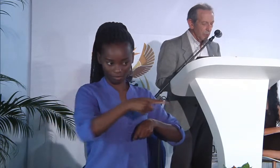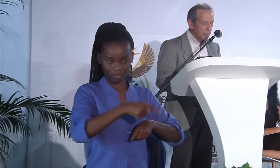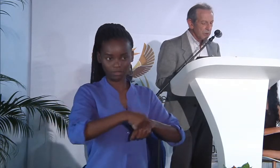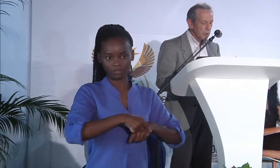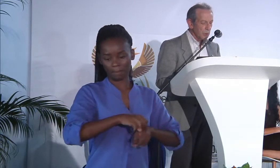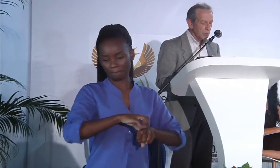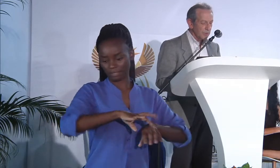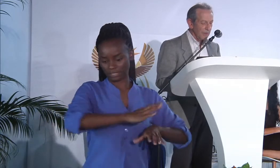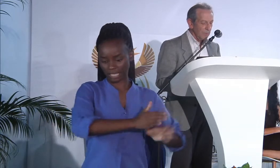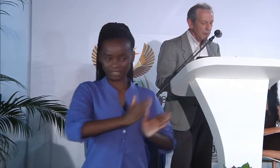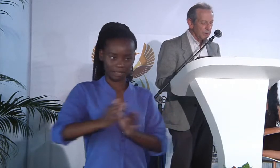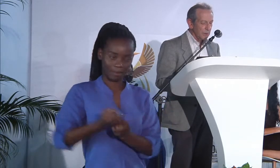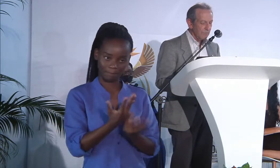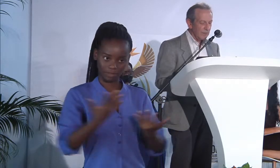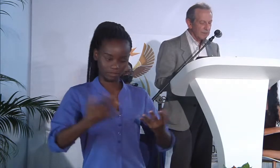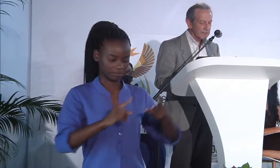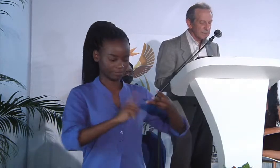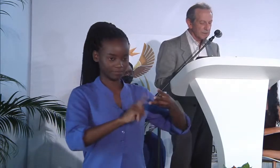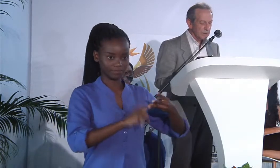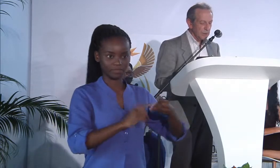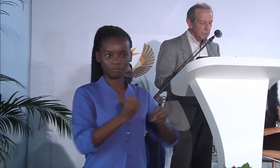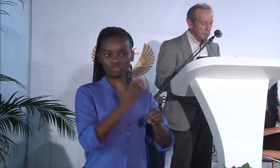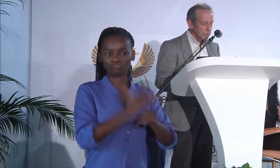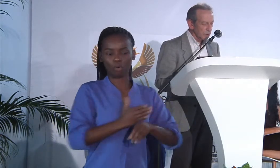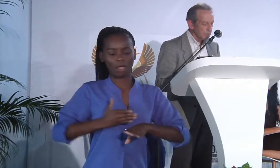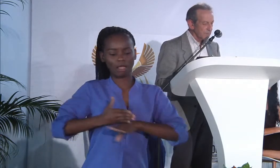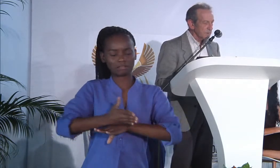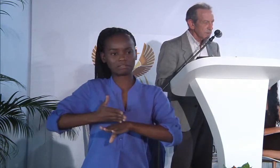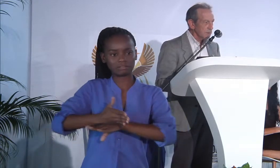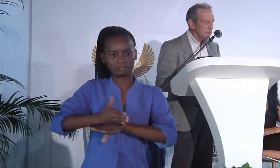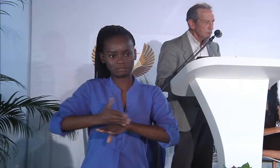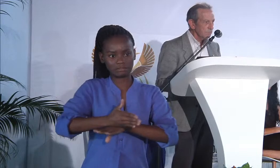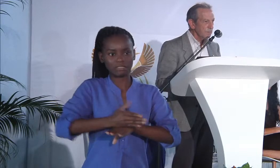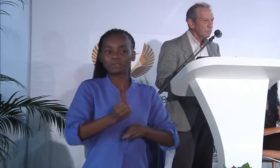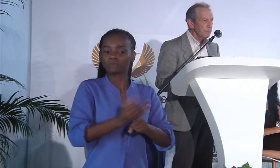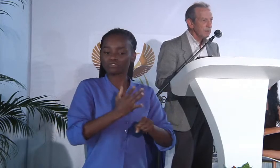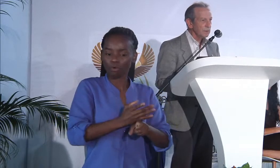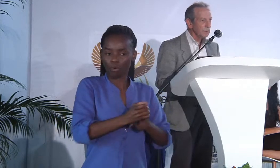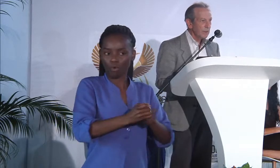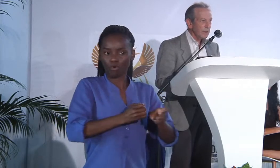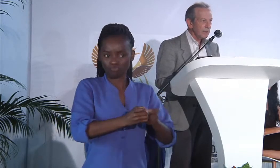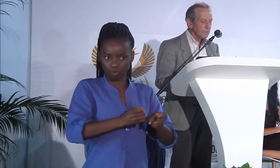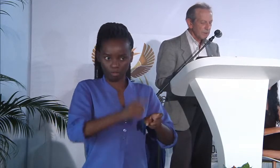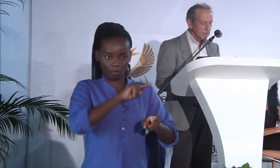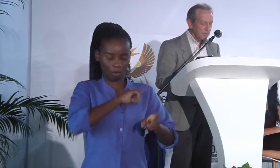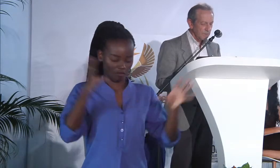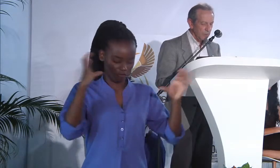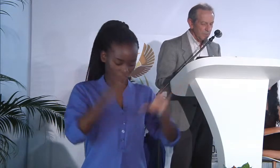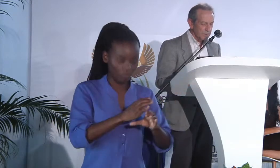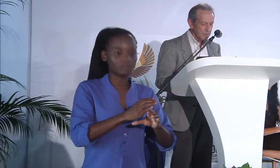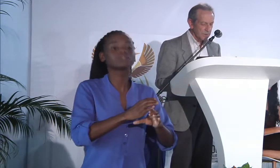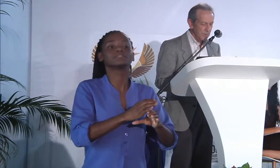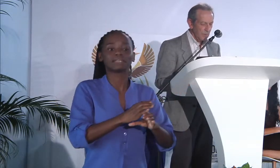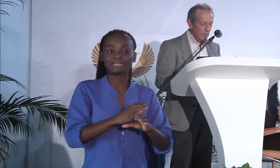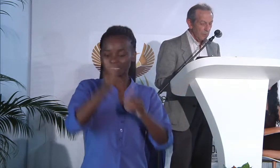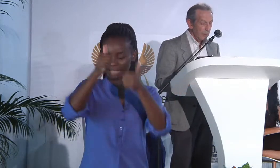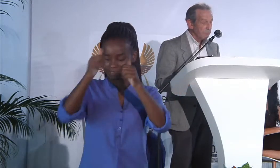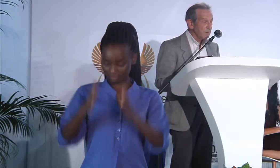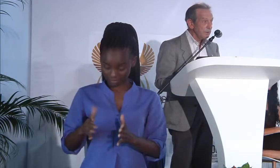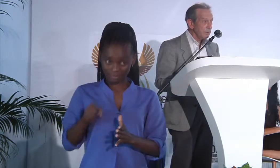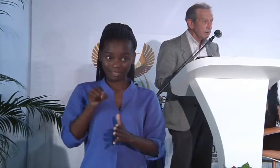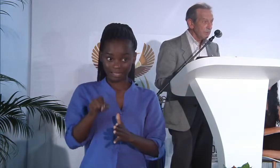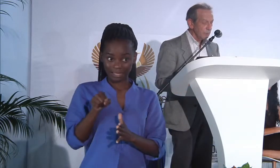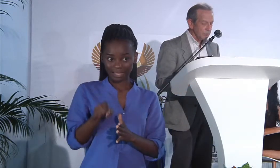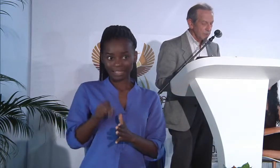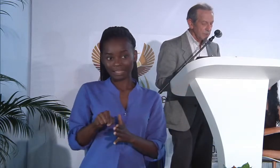Goal 3 ensures availability of and access to controlled substances exclusively for medical and for scientific purposes, while